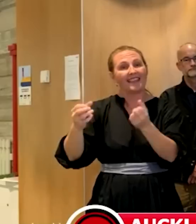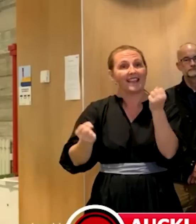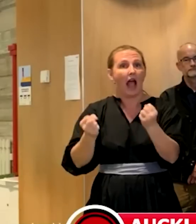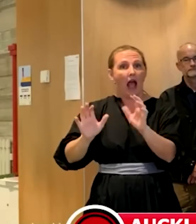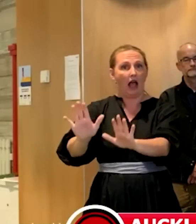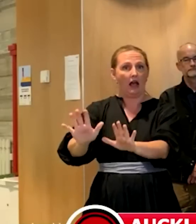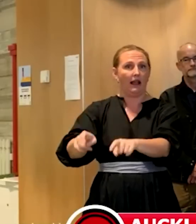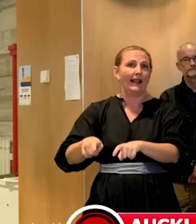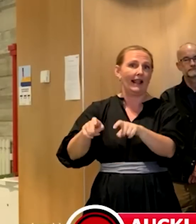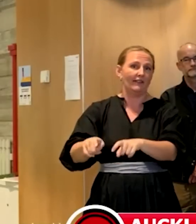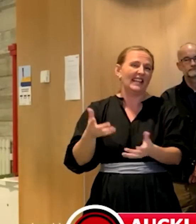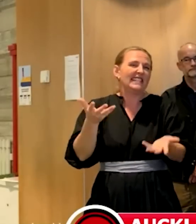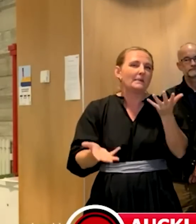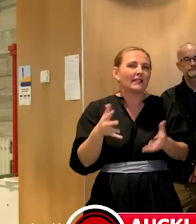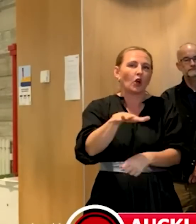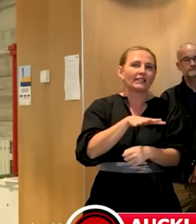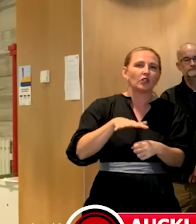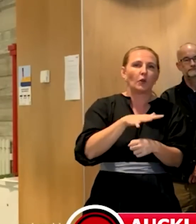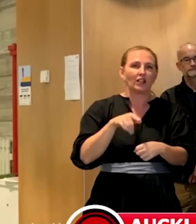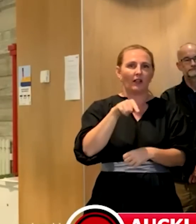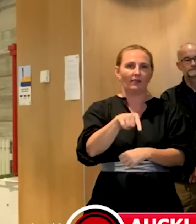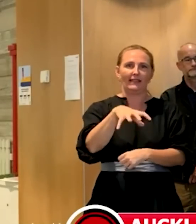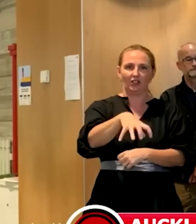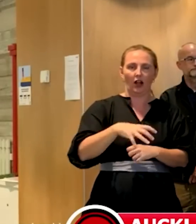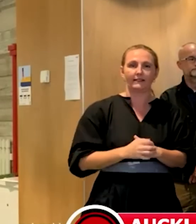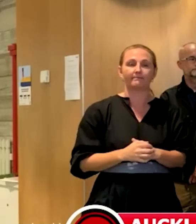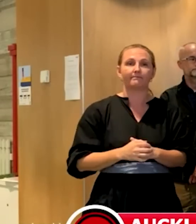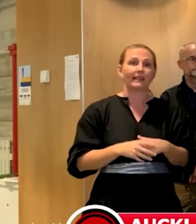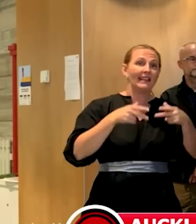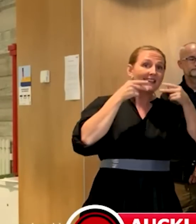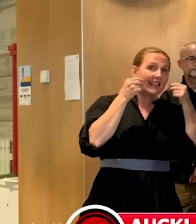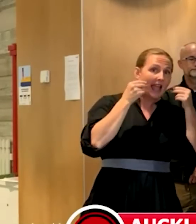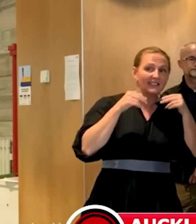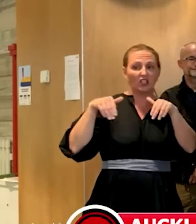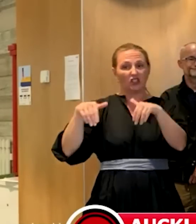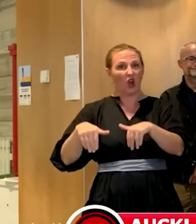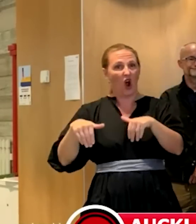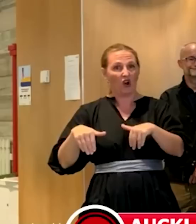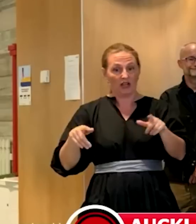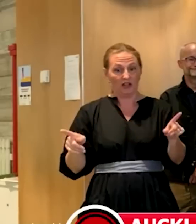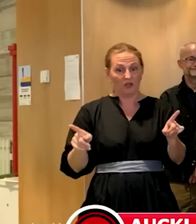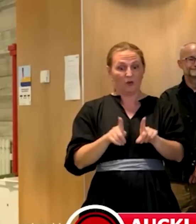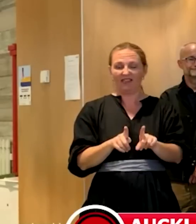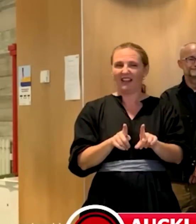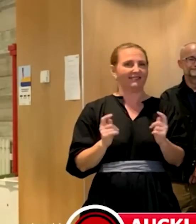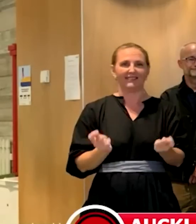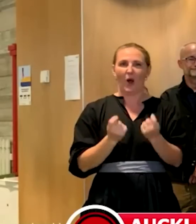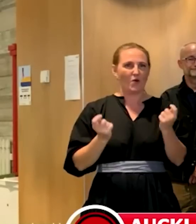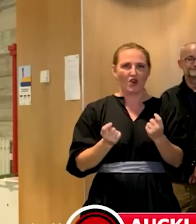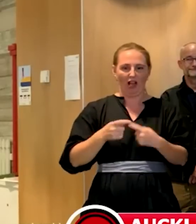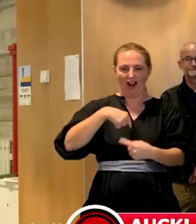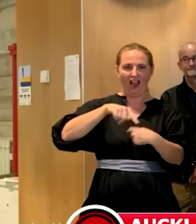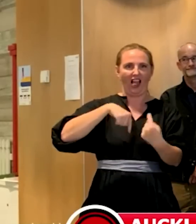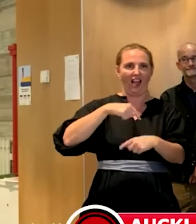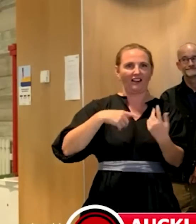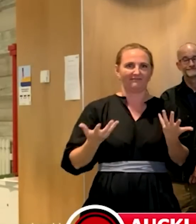on the situation at the site at the time. Cats and dogs, well, I probably don't need to sort of explain that